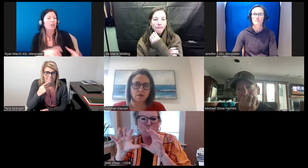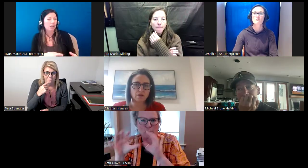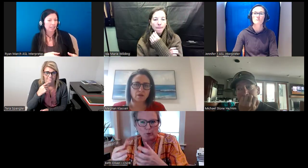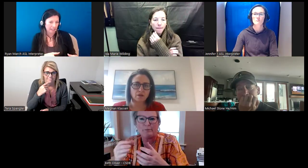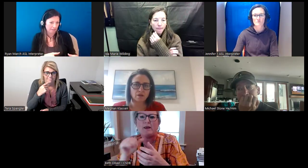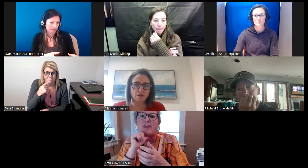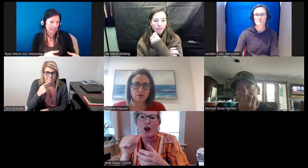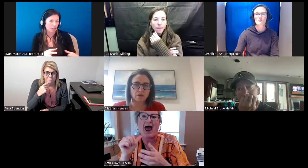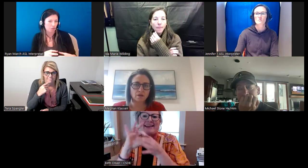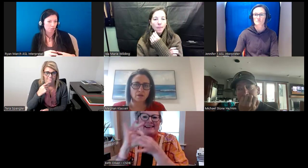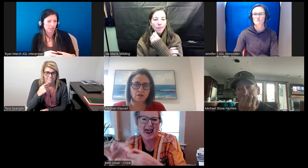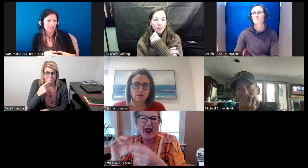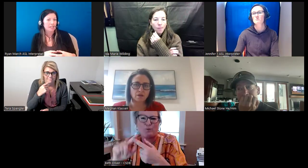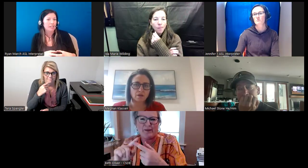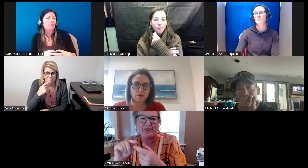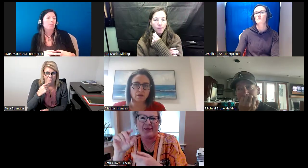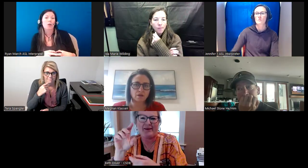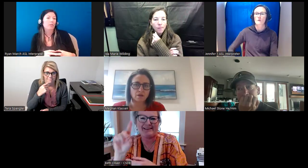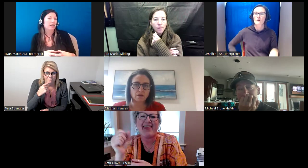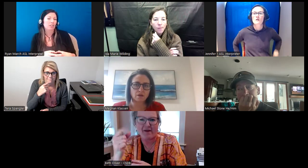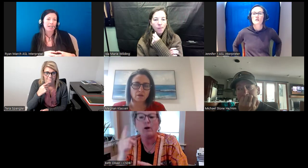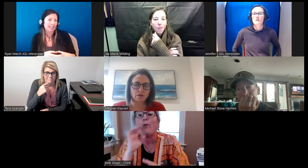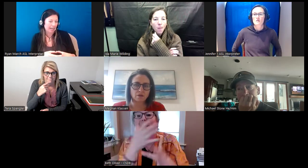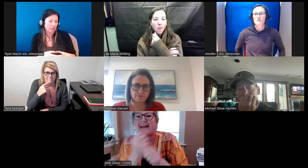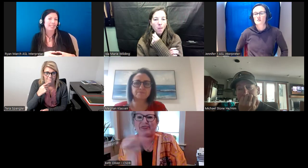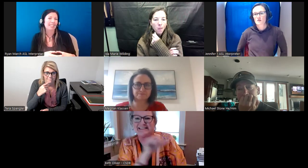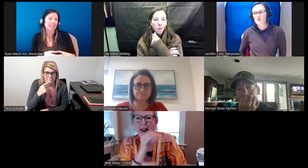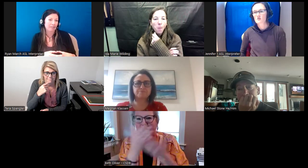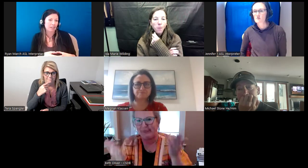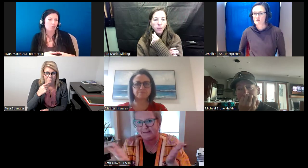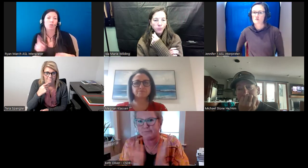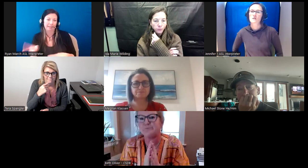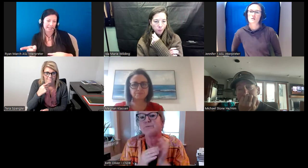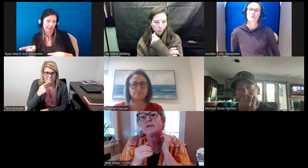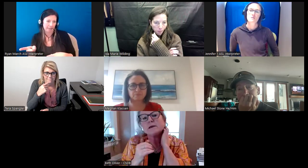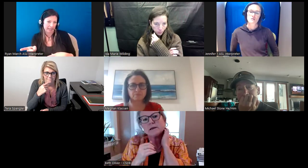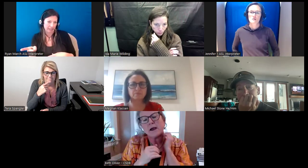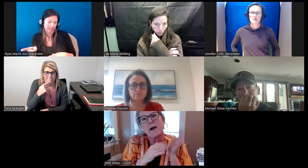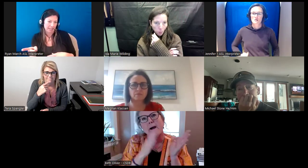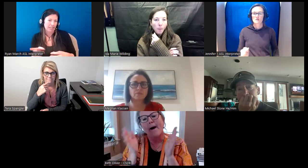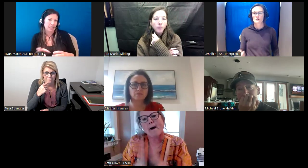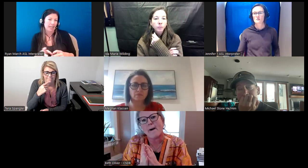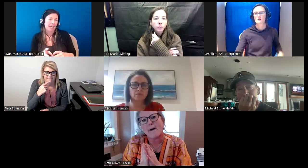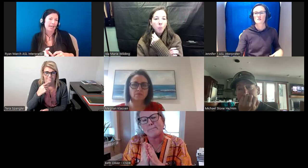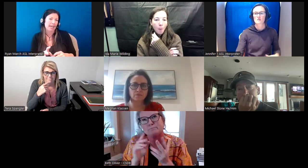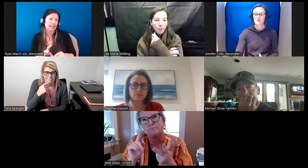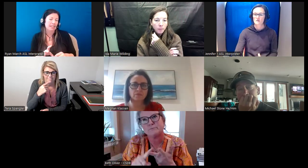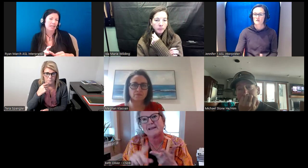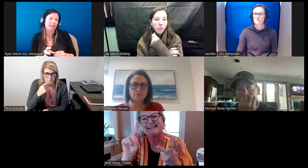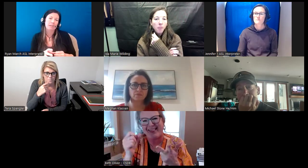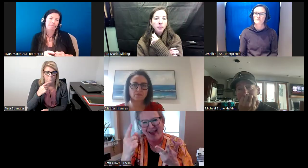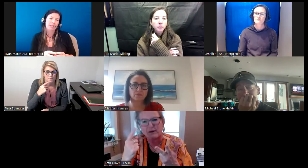our non-classified group that are not tied with D11 will get the same thing.